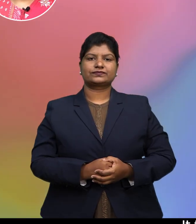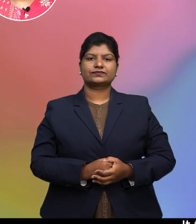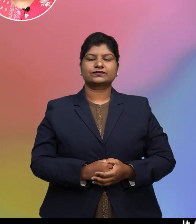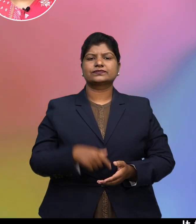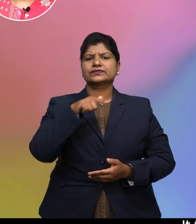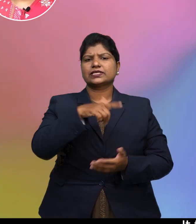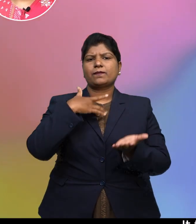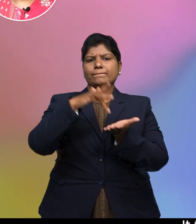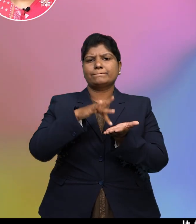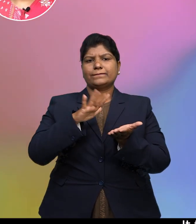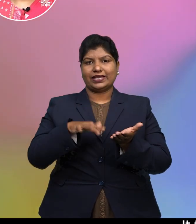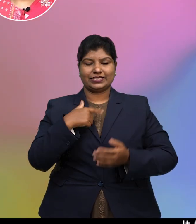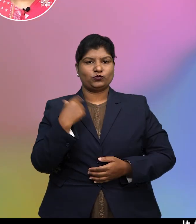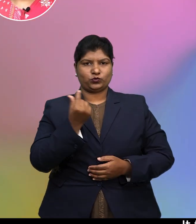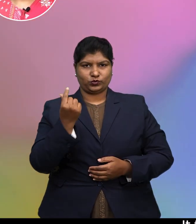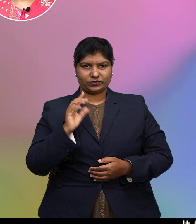It takes place usually